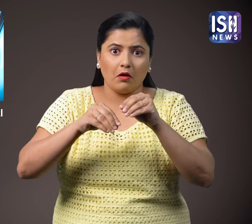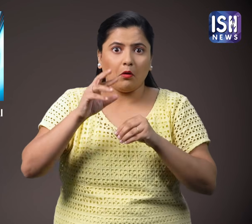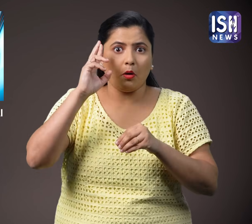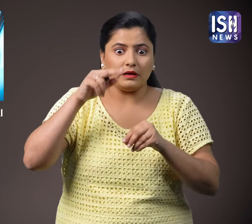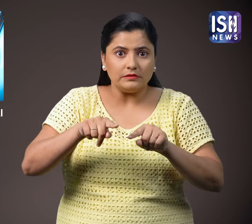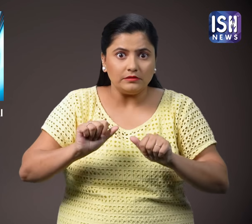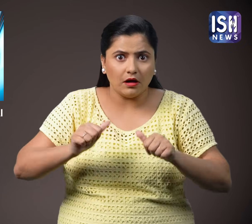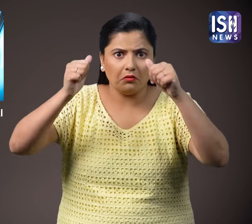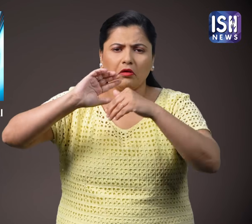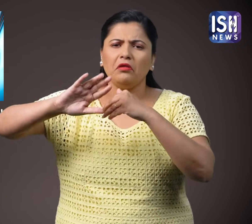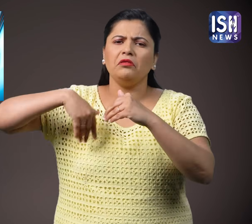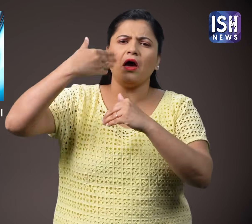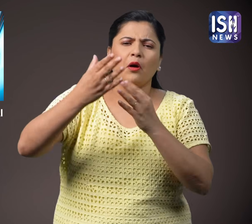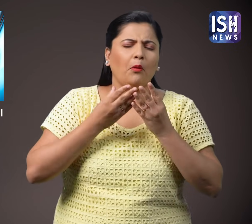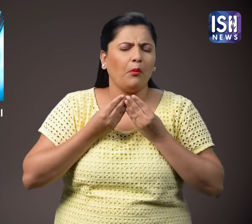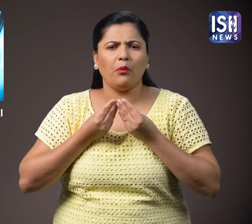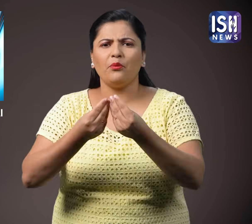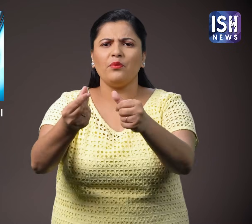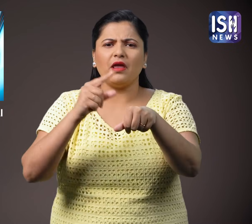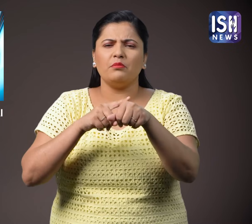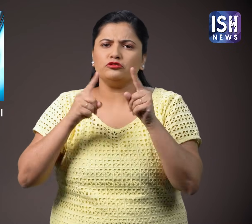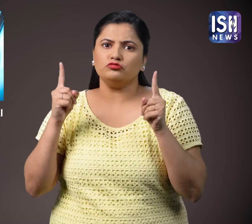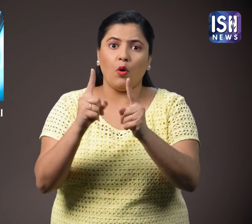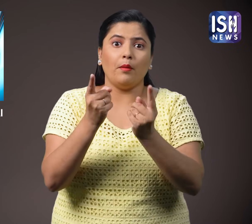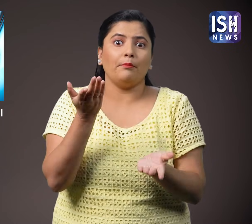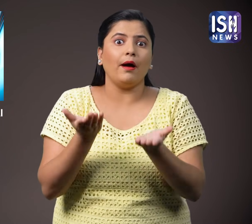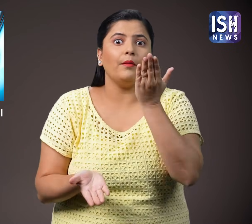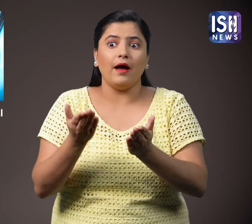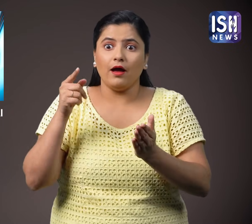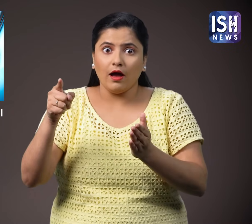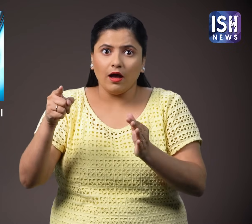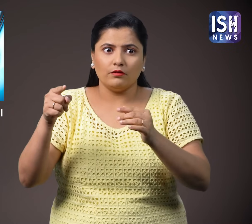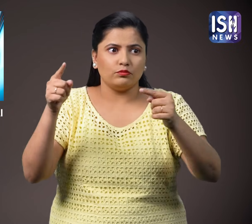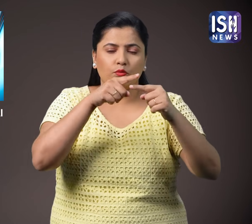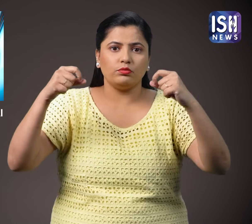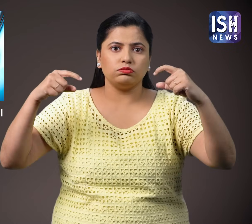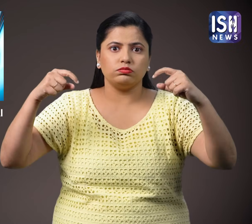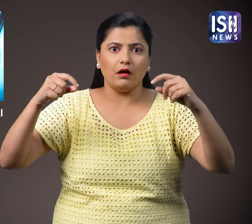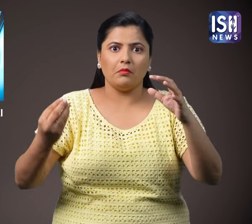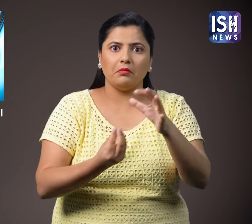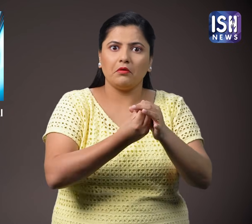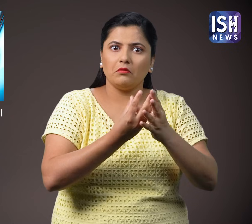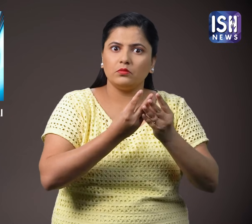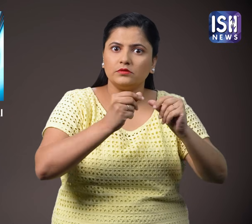If successful, the process could soon become faster and smoother. This really worked amazing.